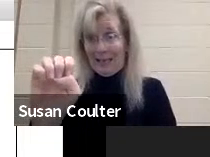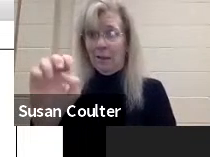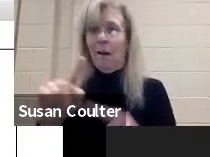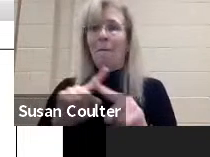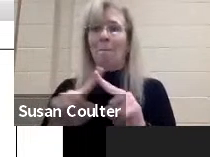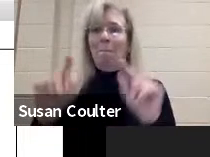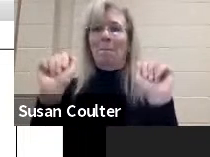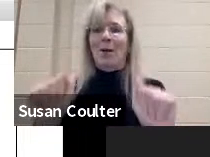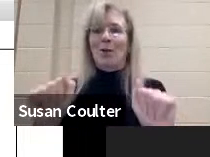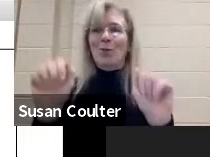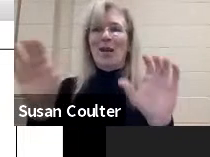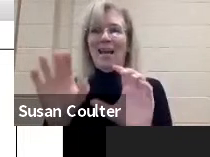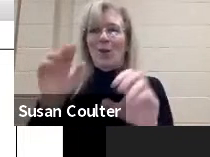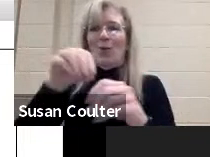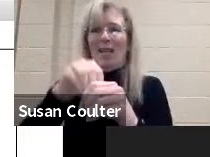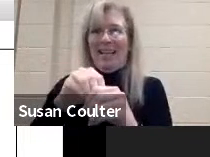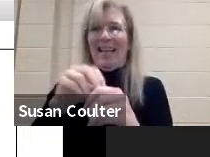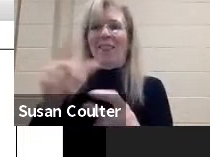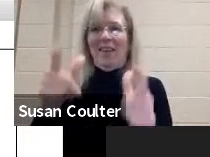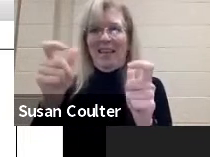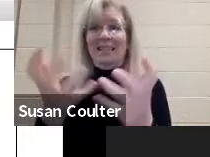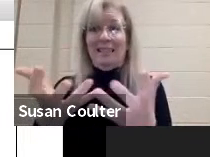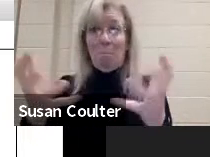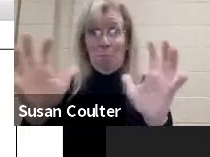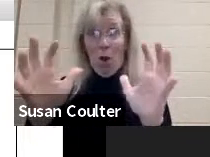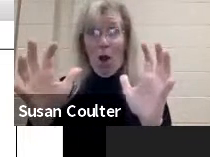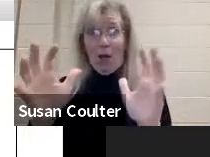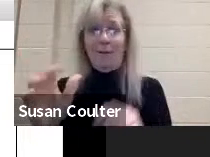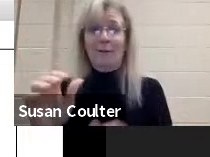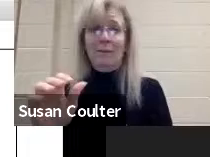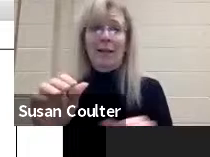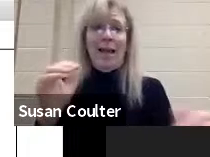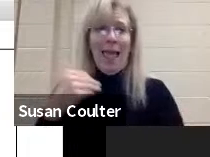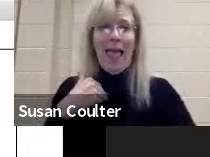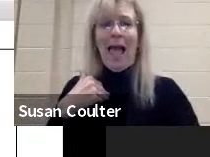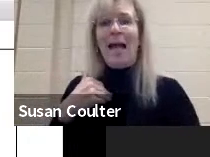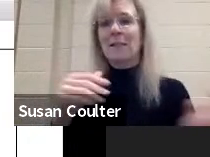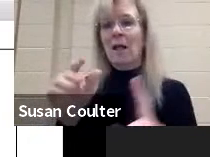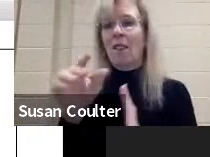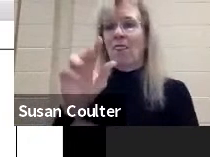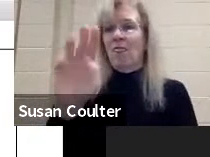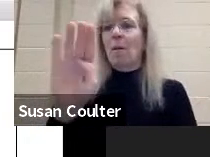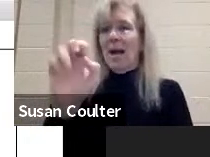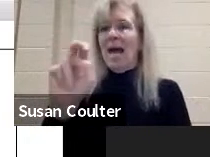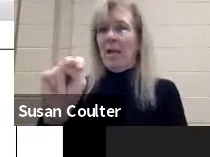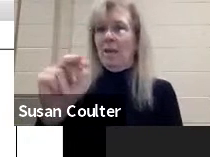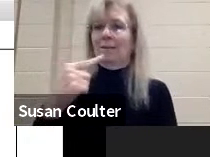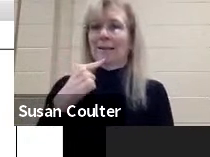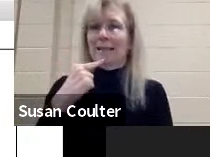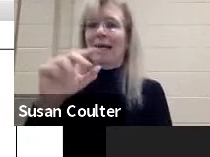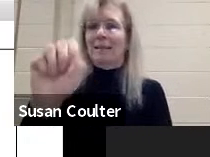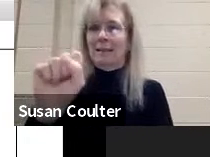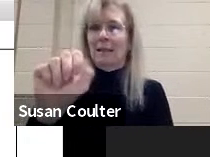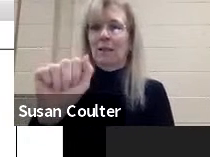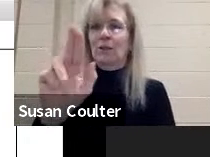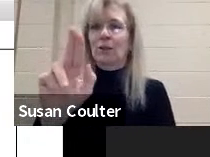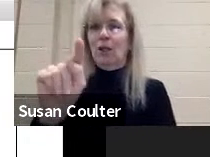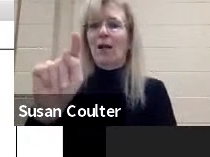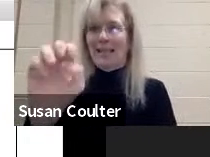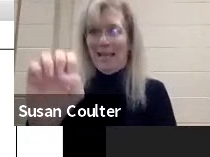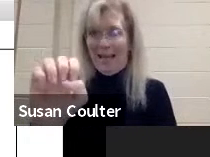satay. But you can do it in the Instant Pot. It has the button